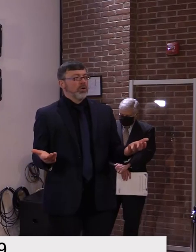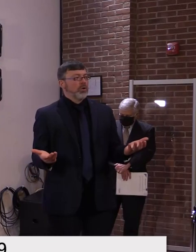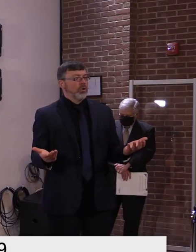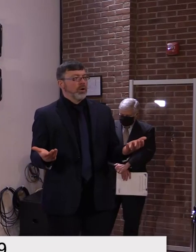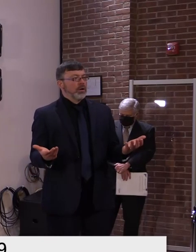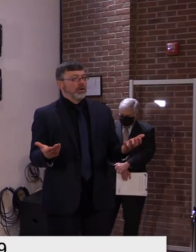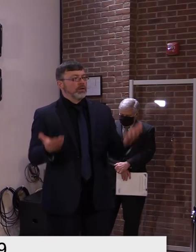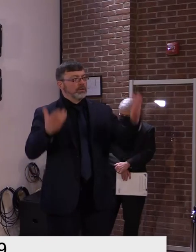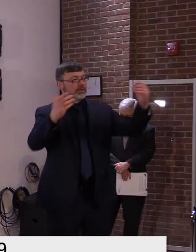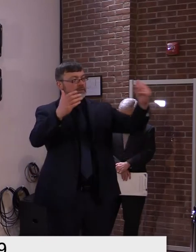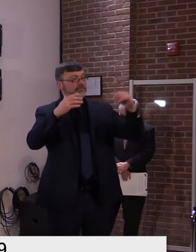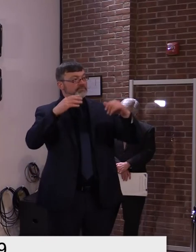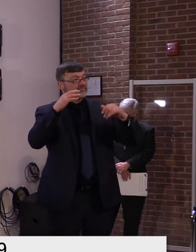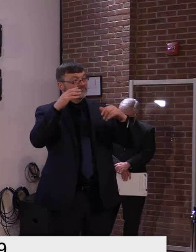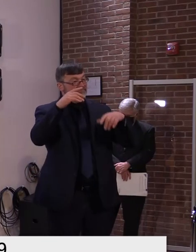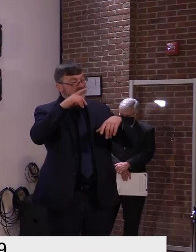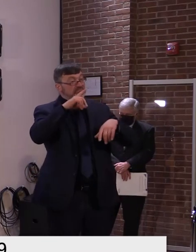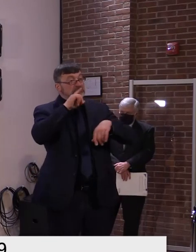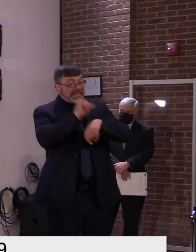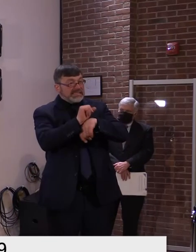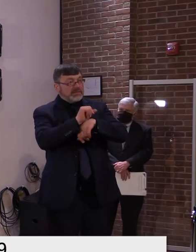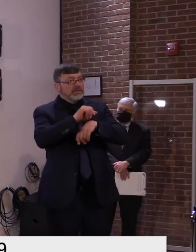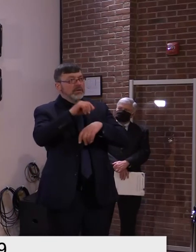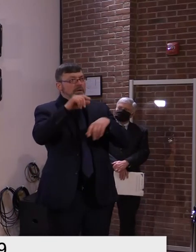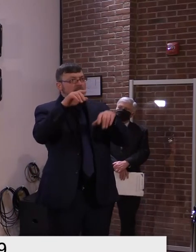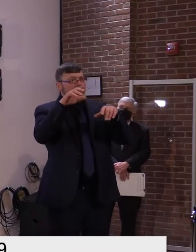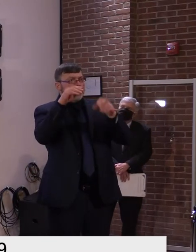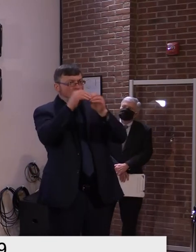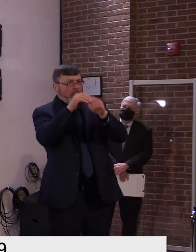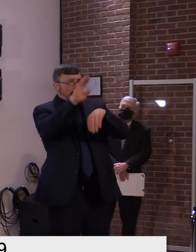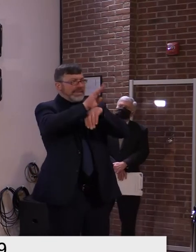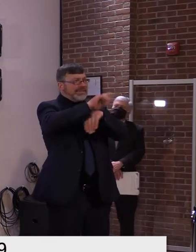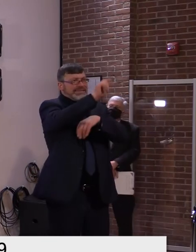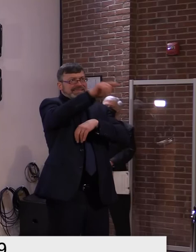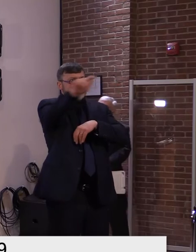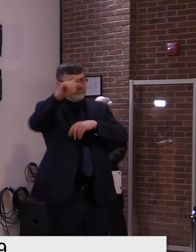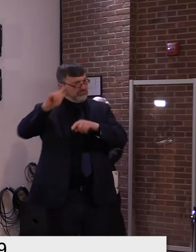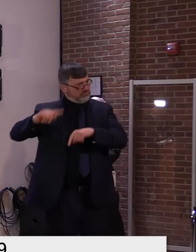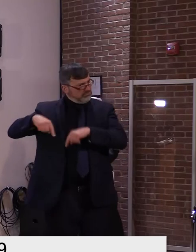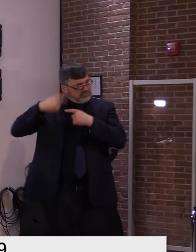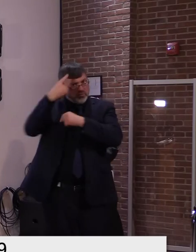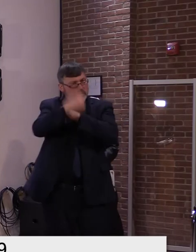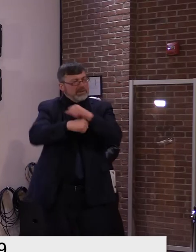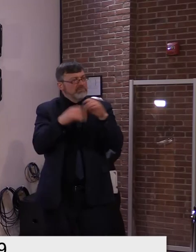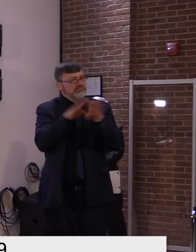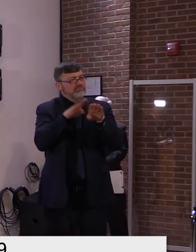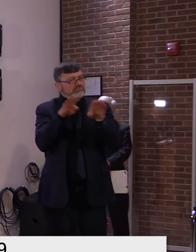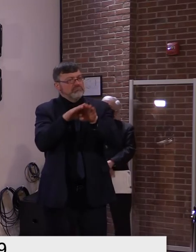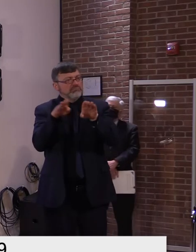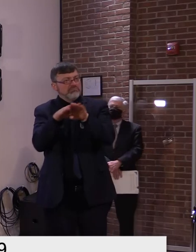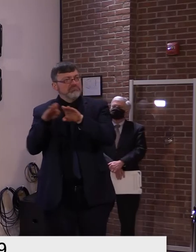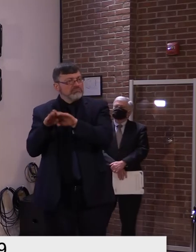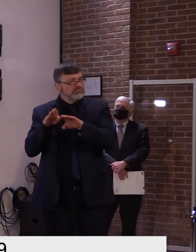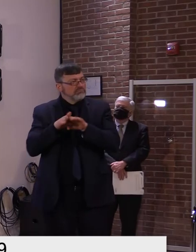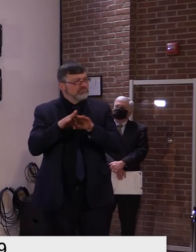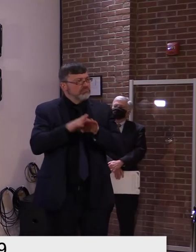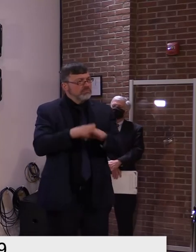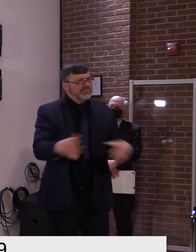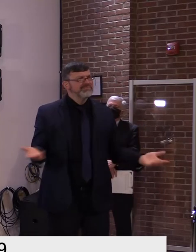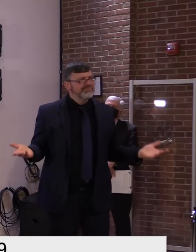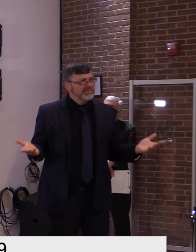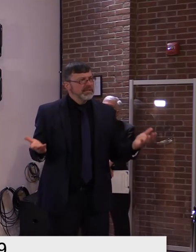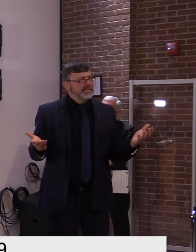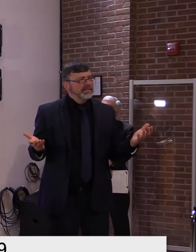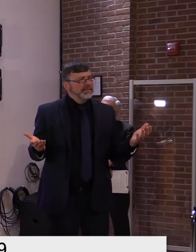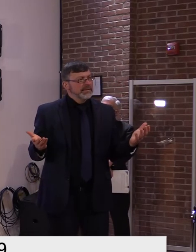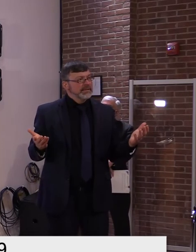2% unemployment, we still had jobs available. We had more jobs available than we had people to fill them. And that will be the